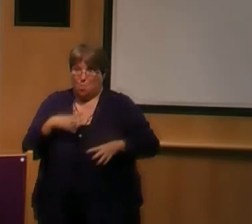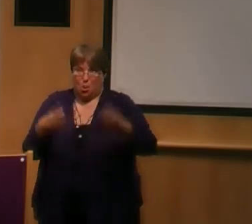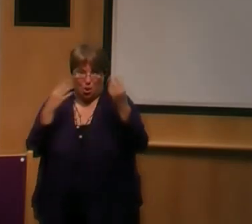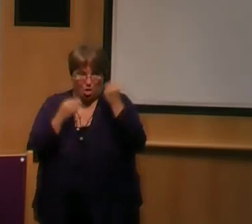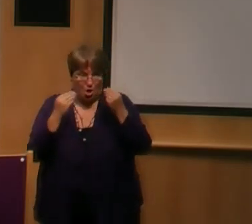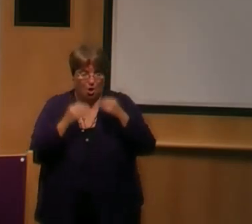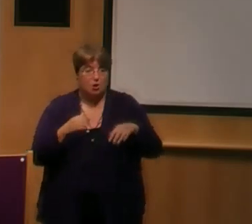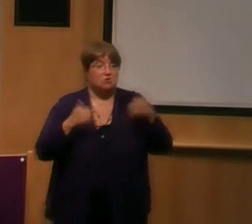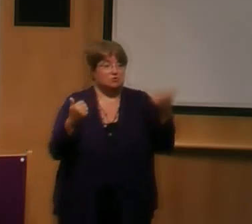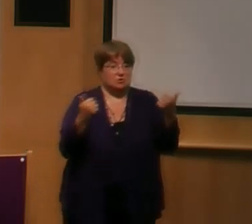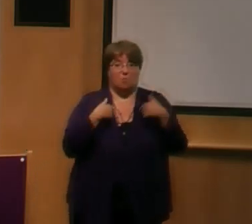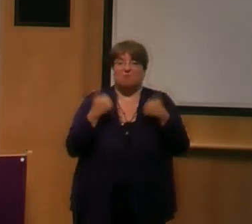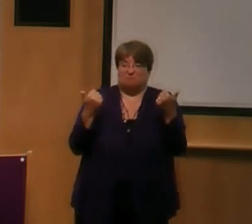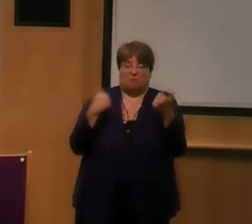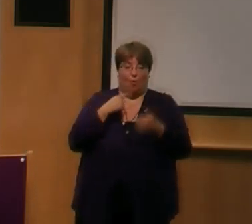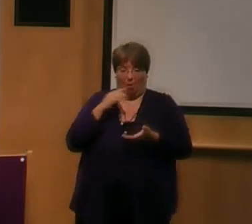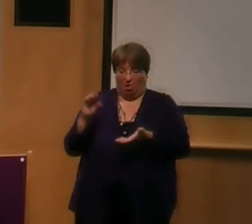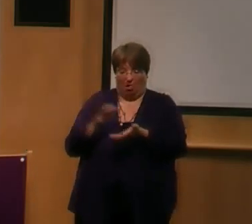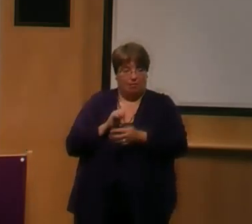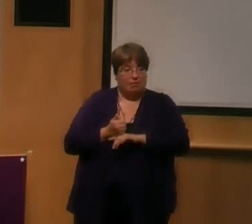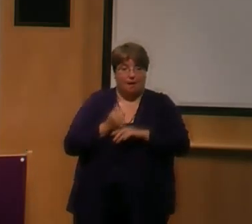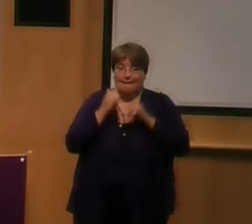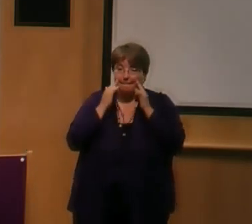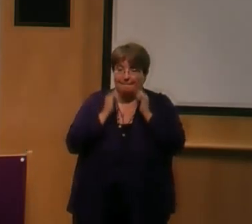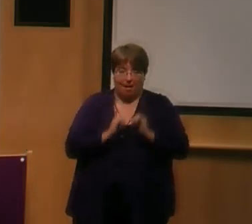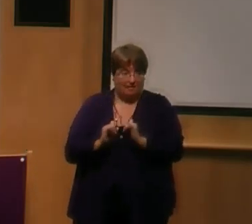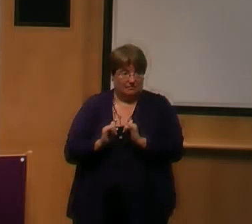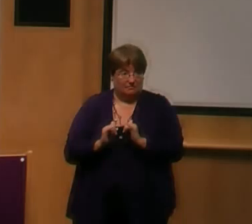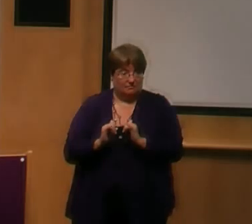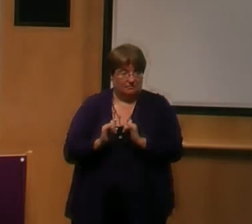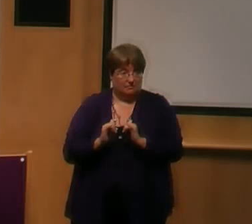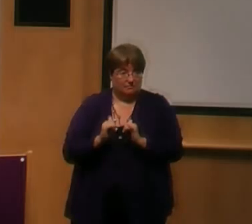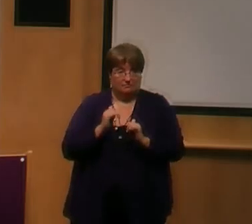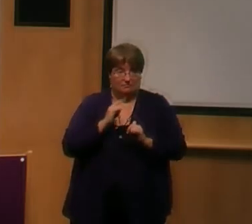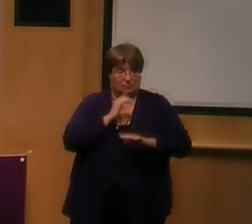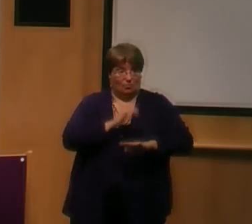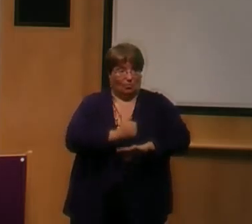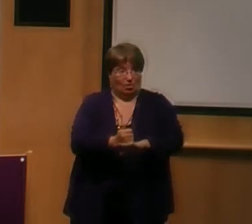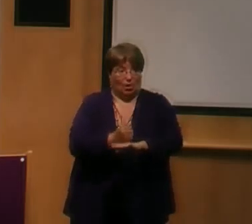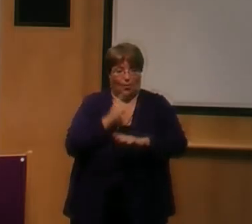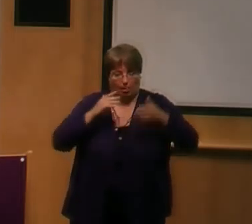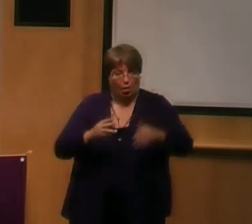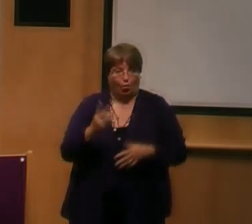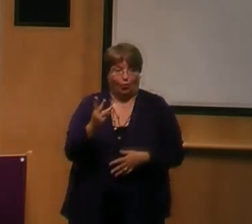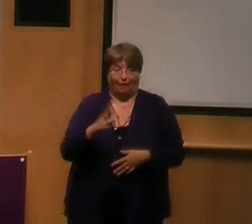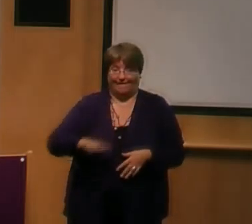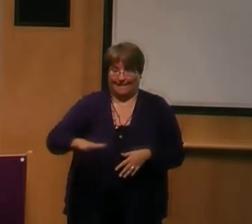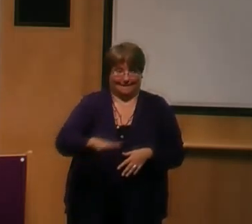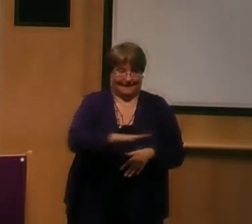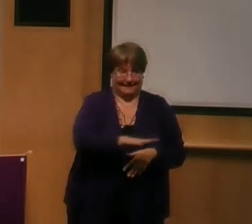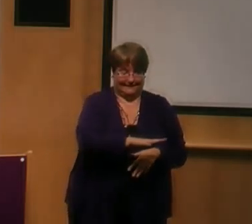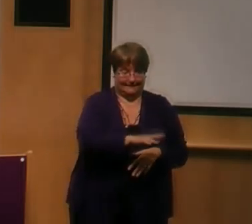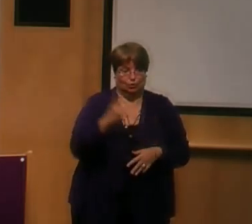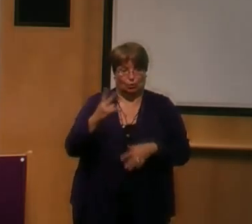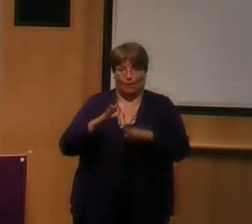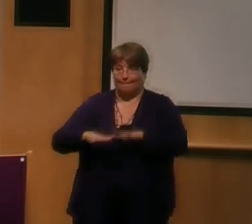with the grandparents. They wanted to be in the school course for them. We have been coming to sign language. Of course, there's 3 families, but